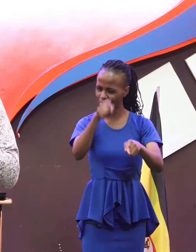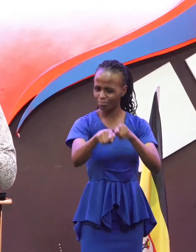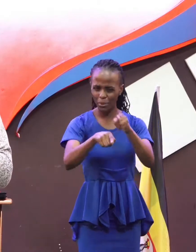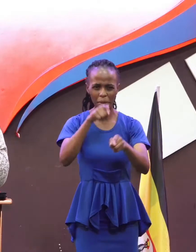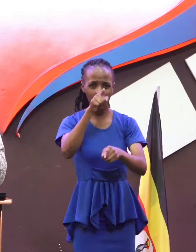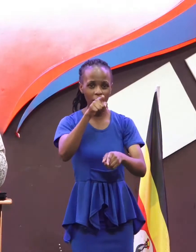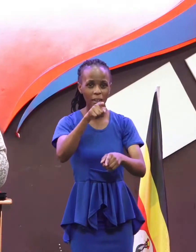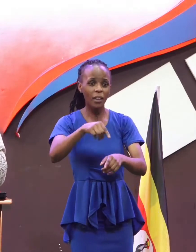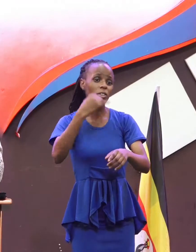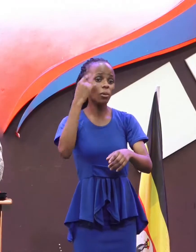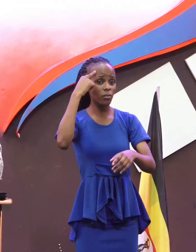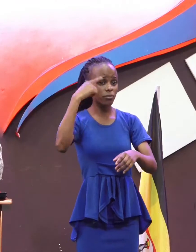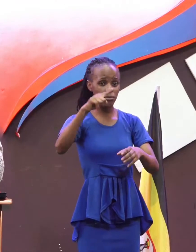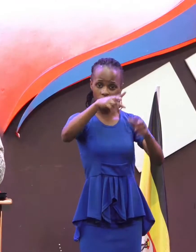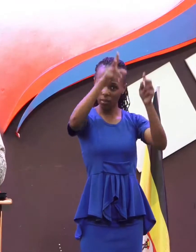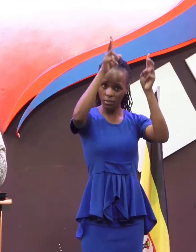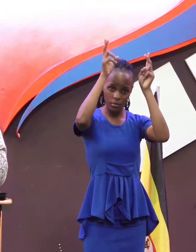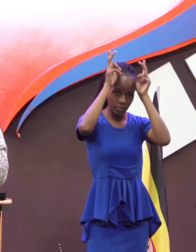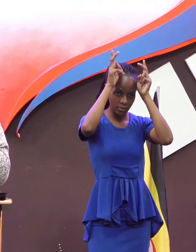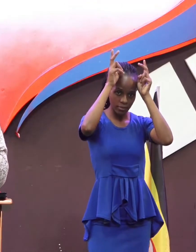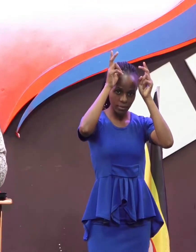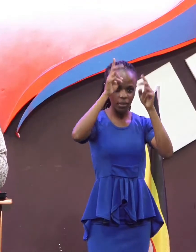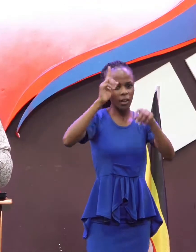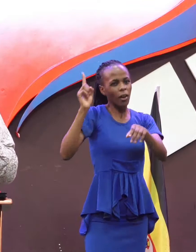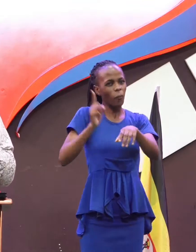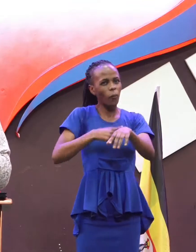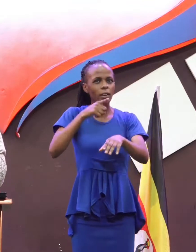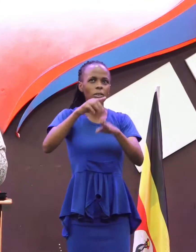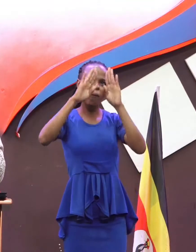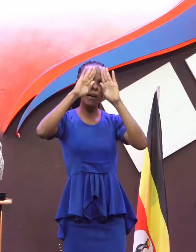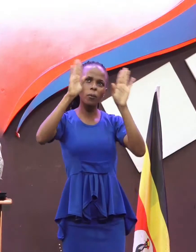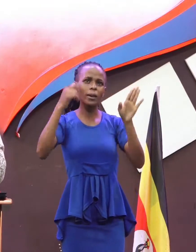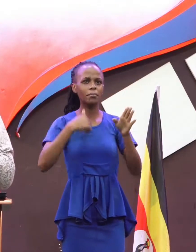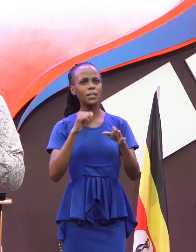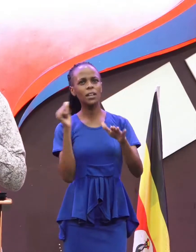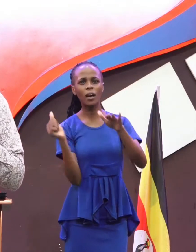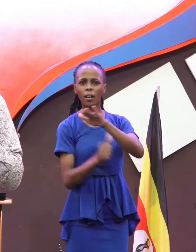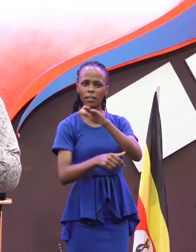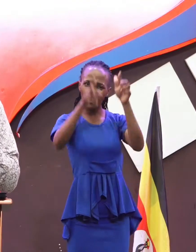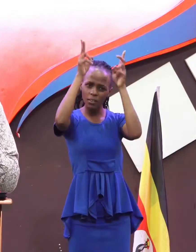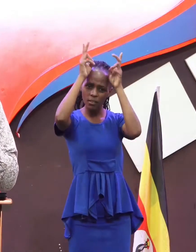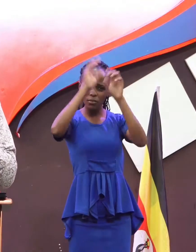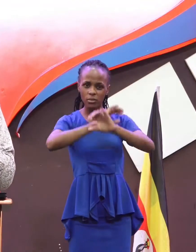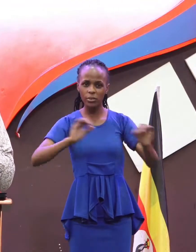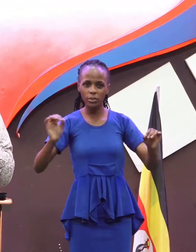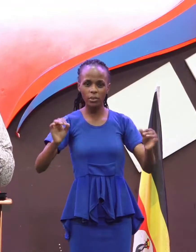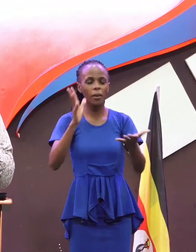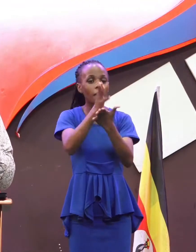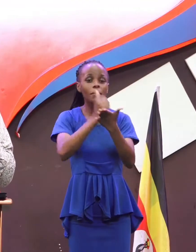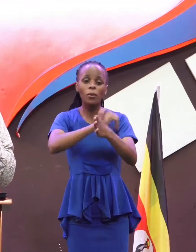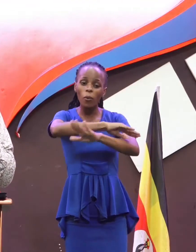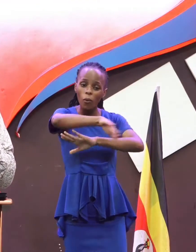really convict you that you belong to the devil. Yet you know it and sure you're not of the